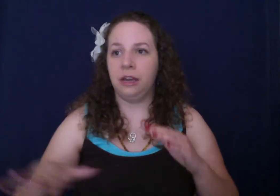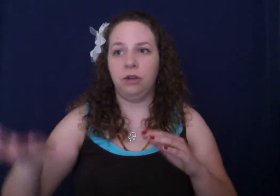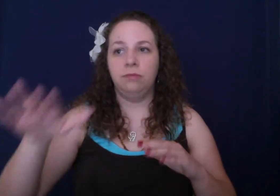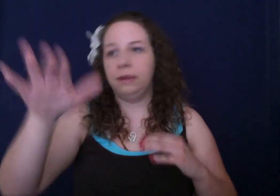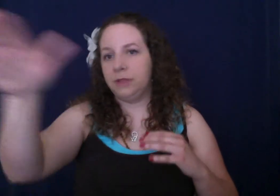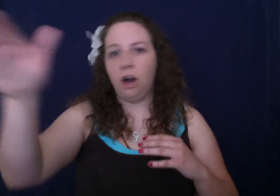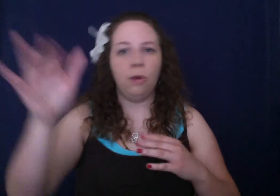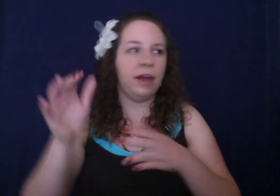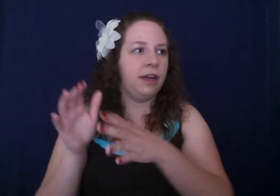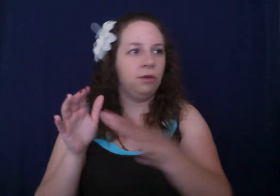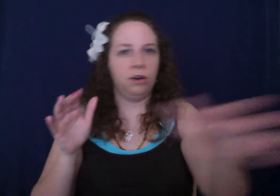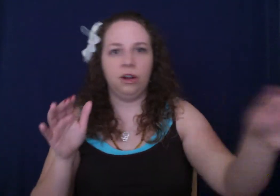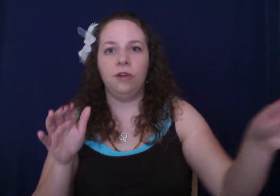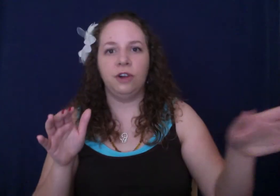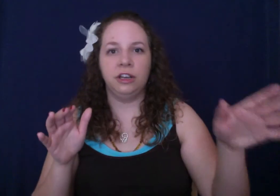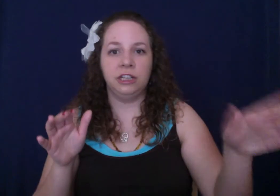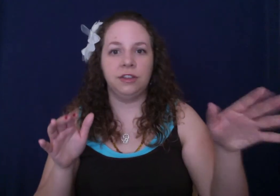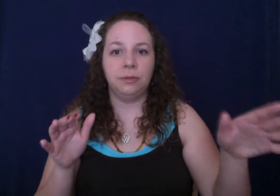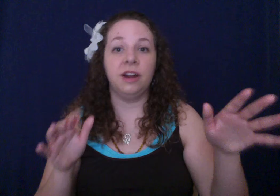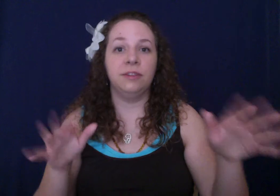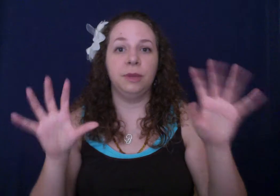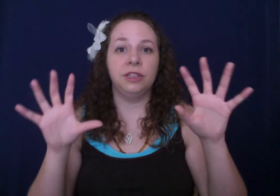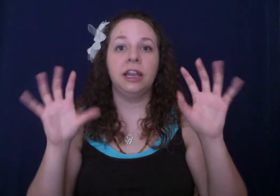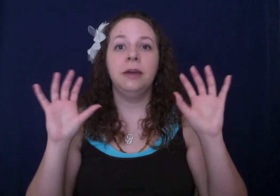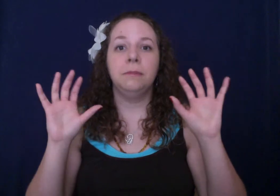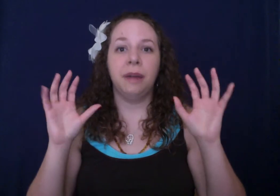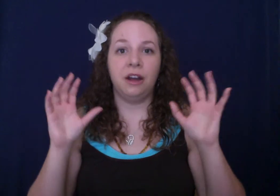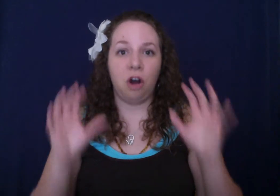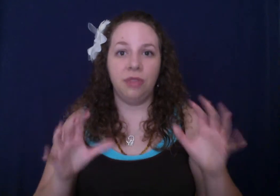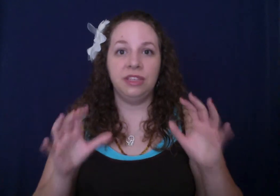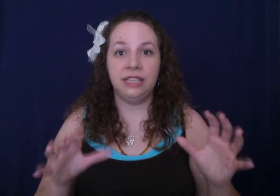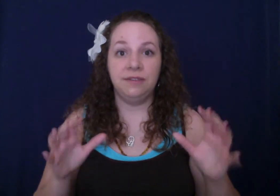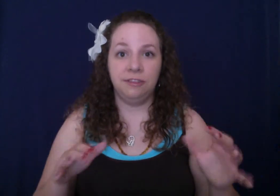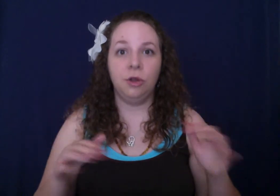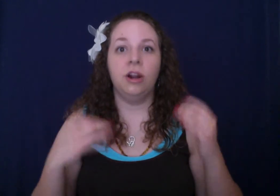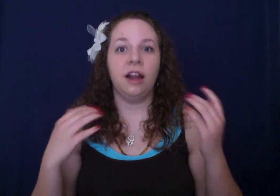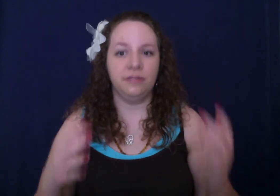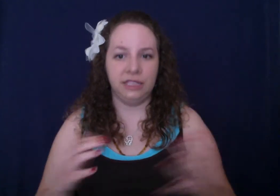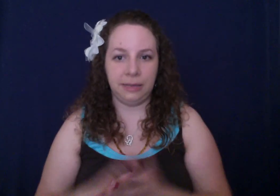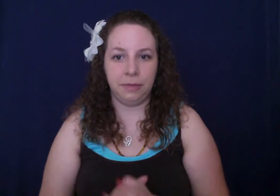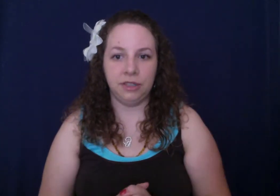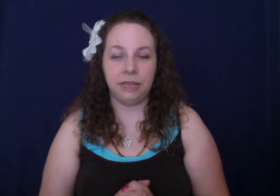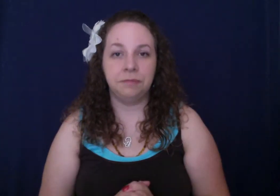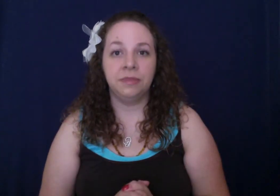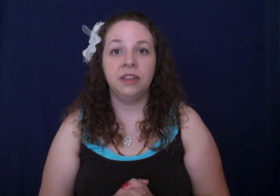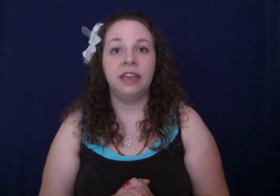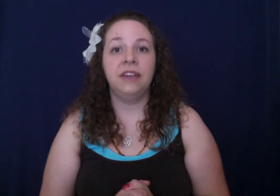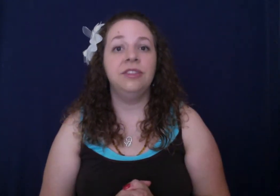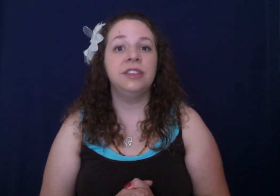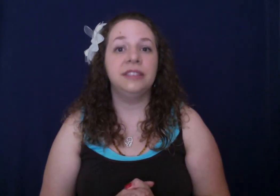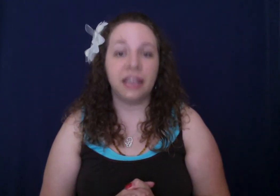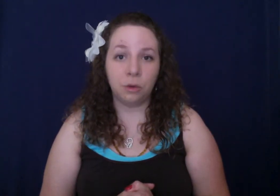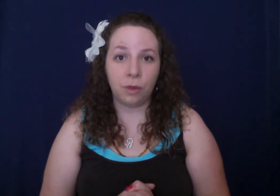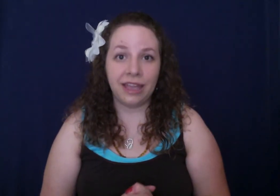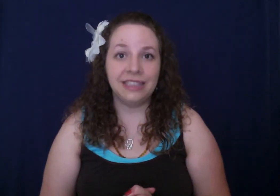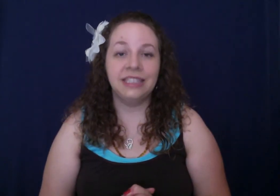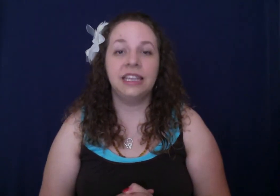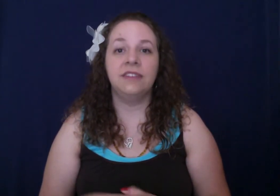down maybe the hallway or over in another part of the building, but on the same floor of the same building. Okay, the second way is to give it